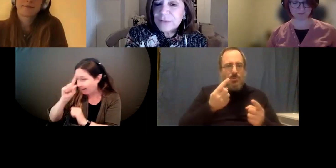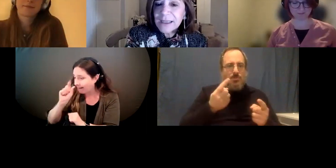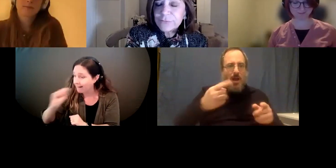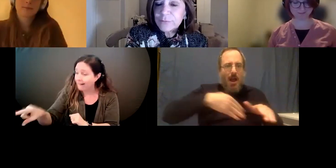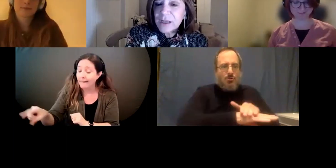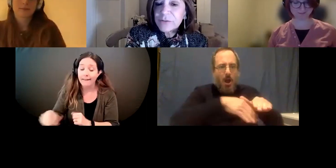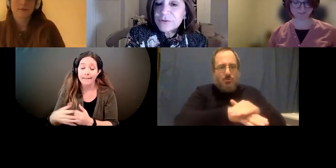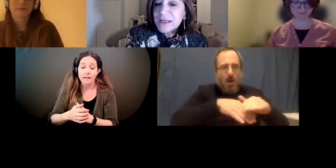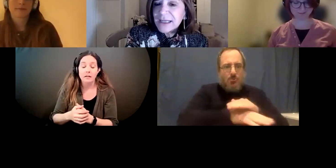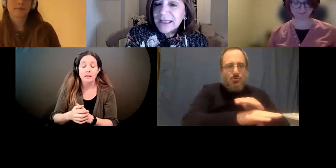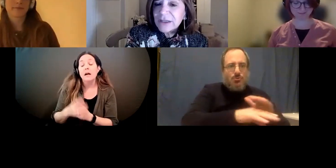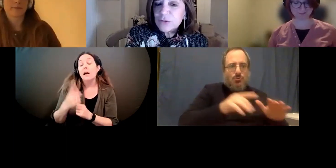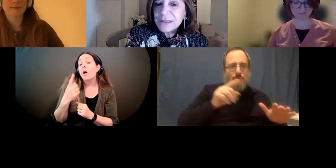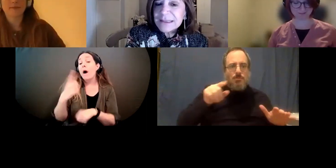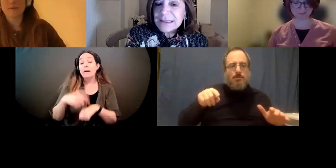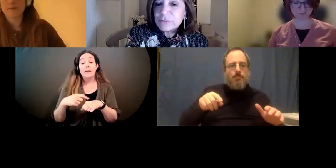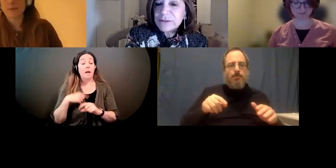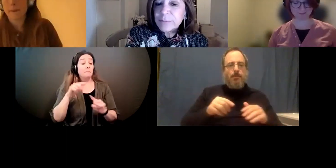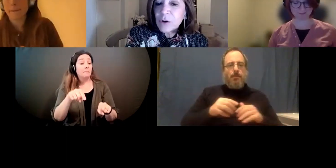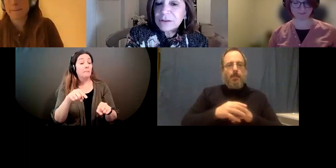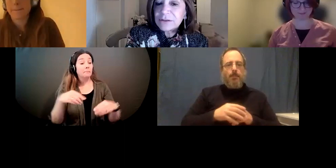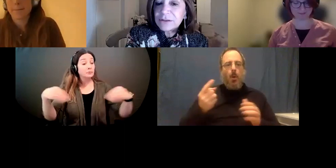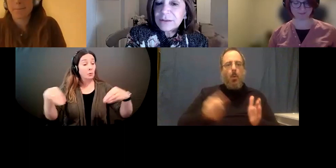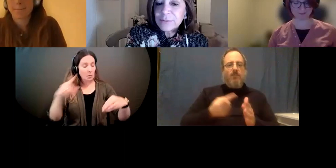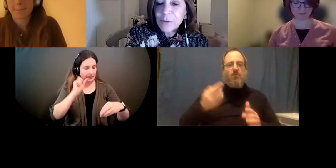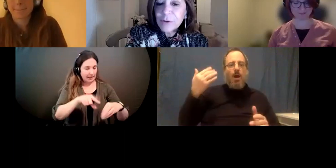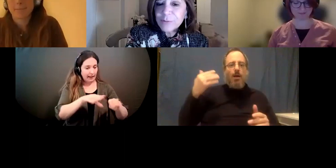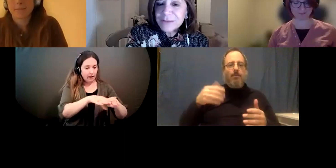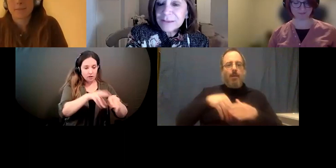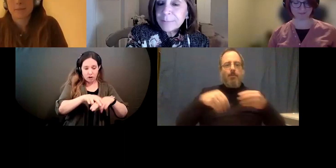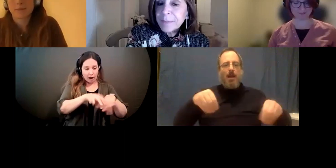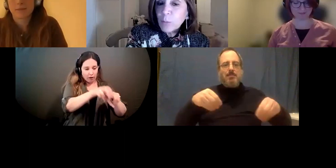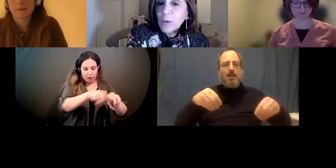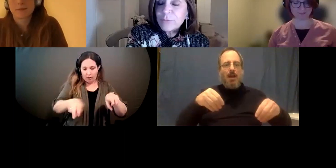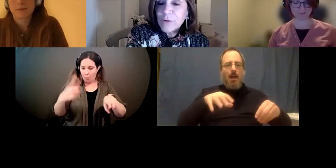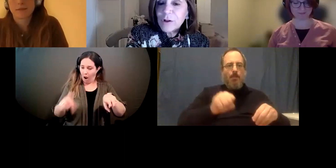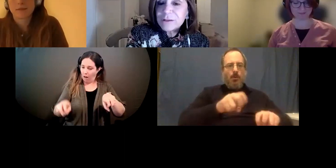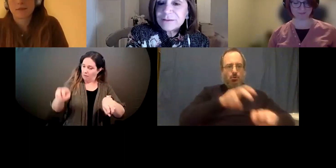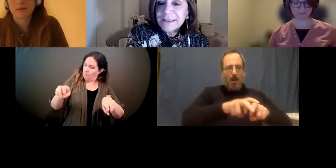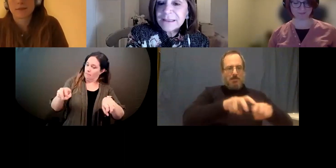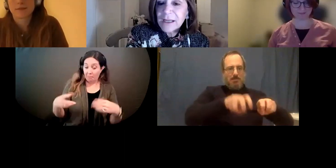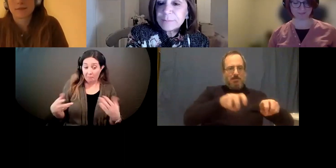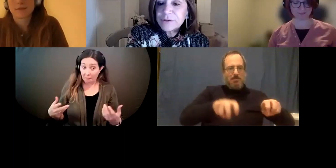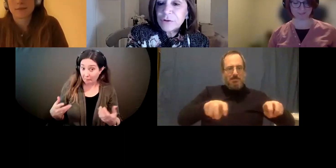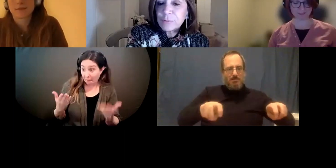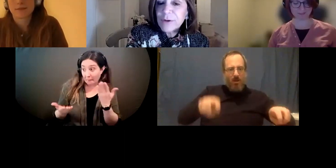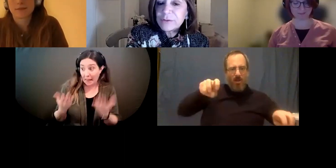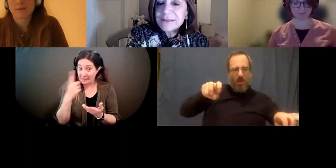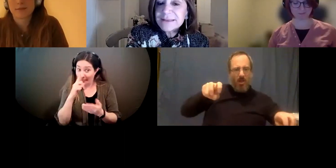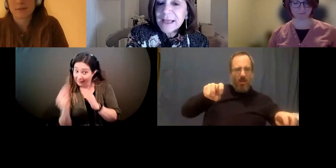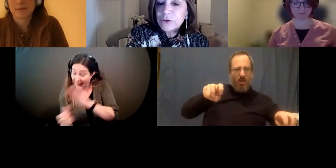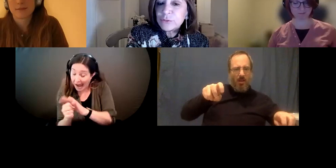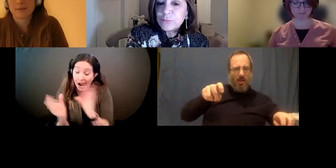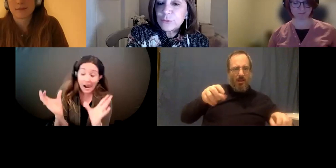different height from the others. It could be a secret compartment. One fall, Helene and I put on our